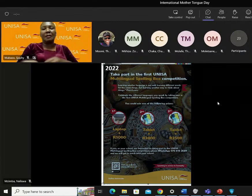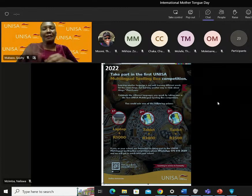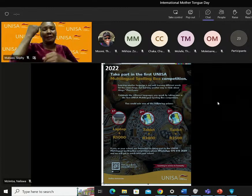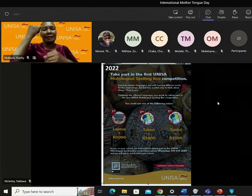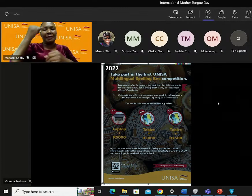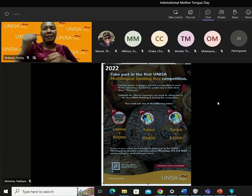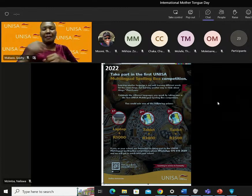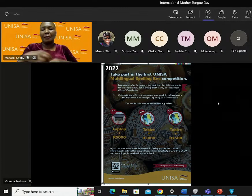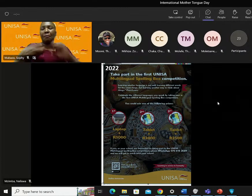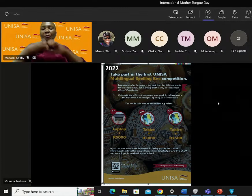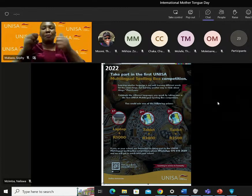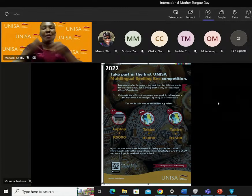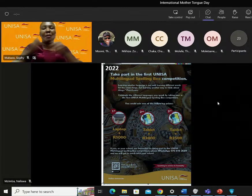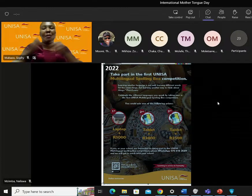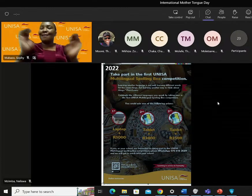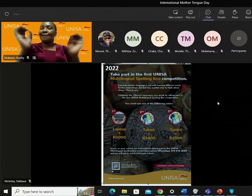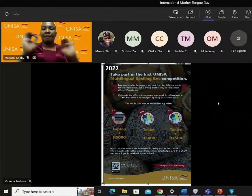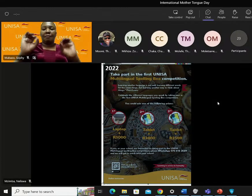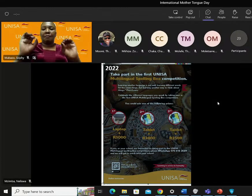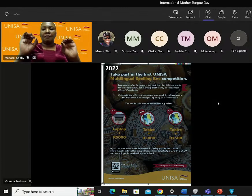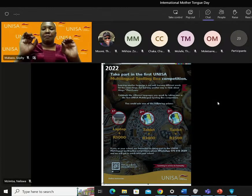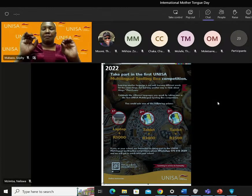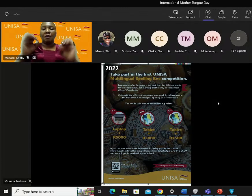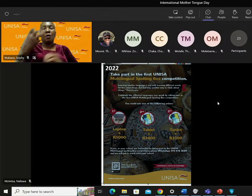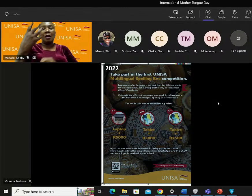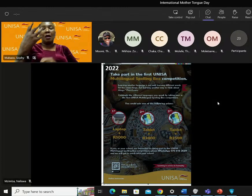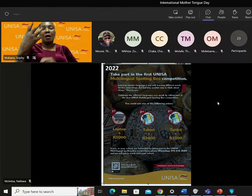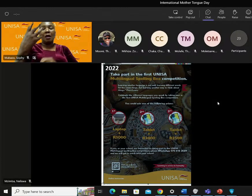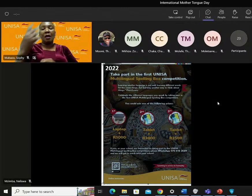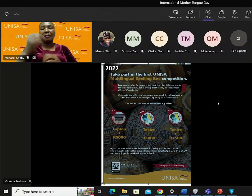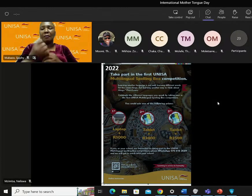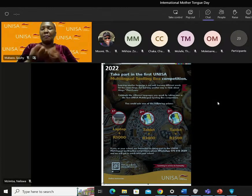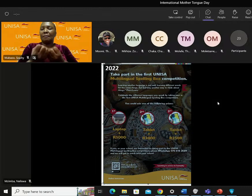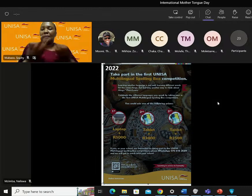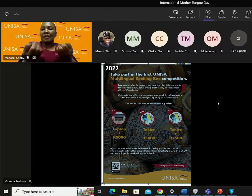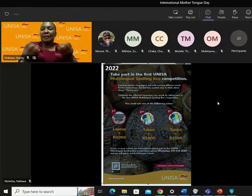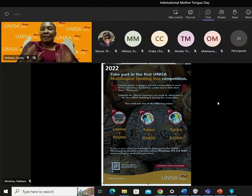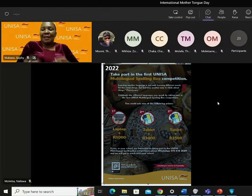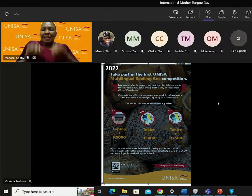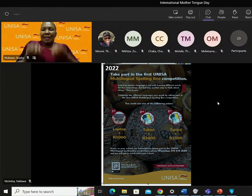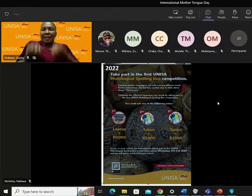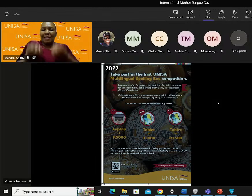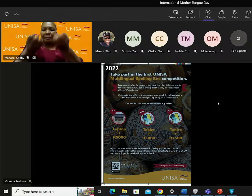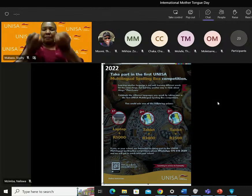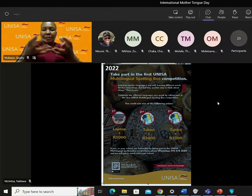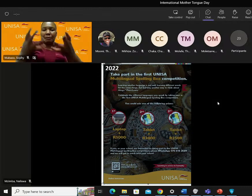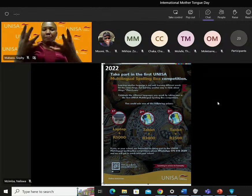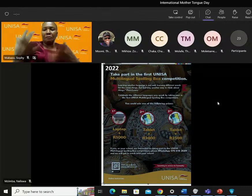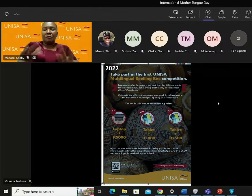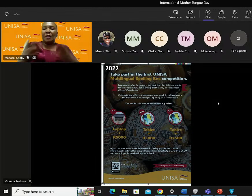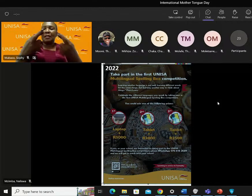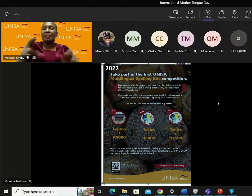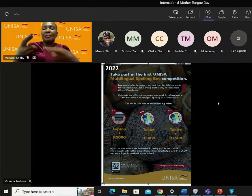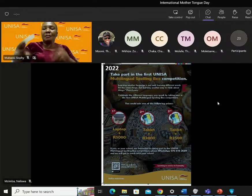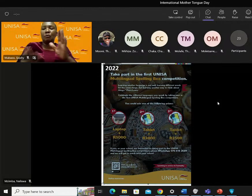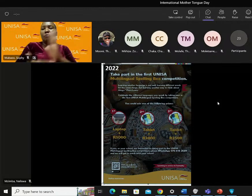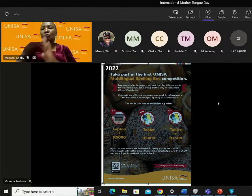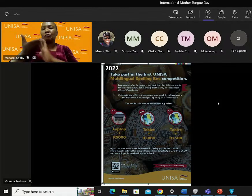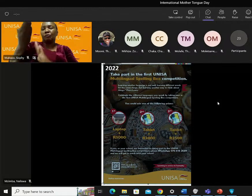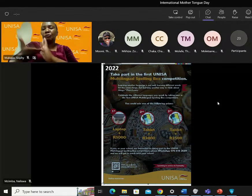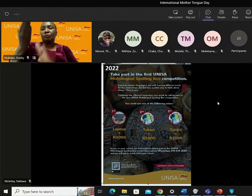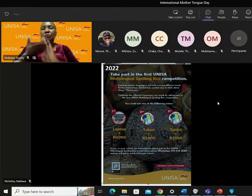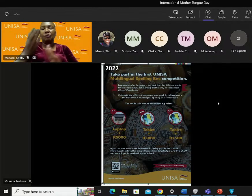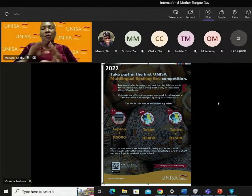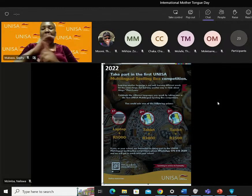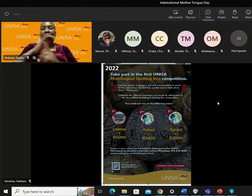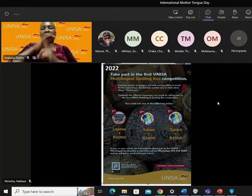problem. None of them. We had a lot of submissions, but a resource to improve cultural communications and relations,